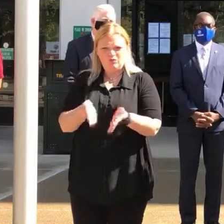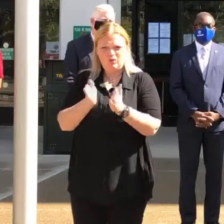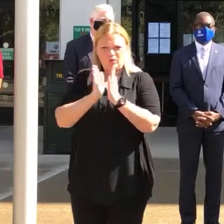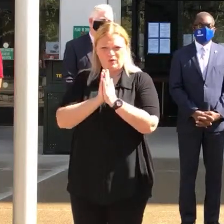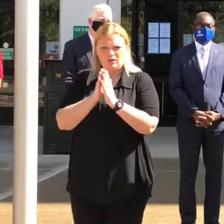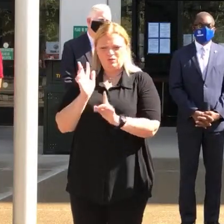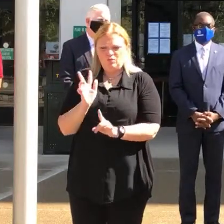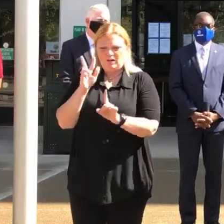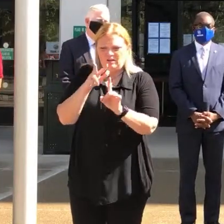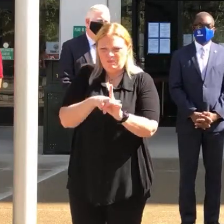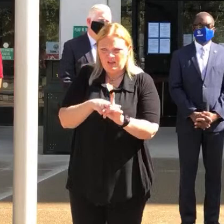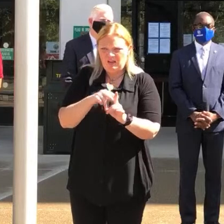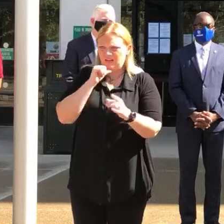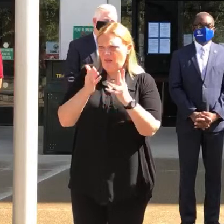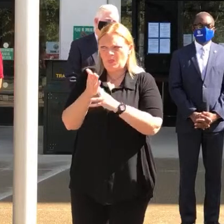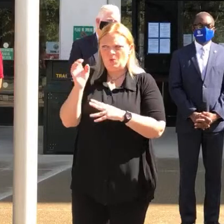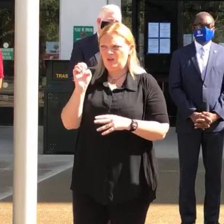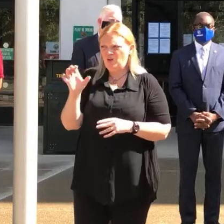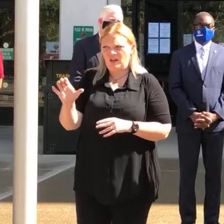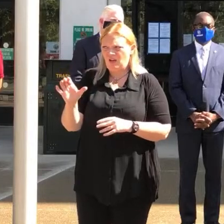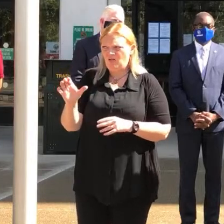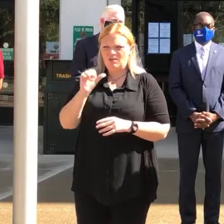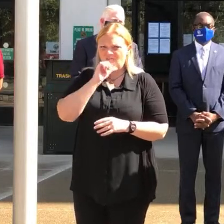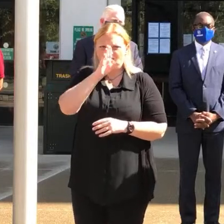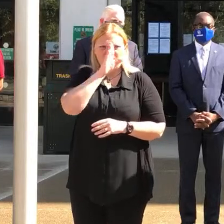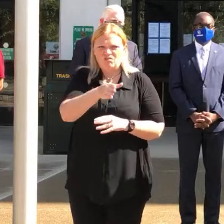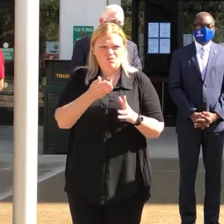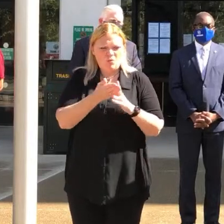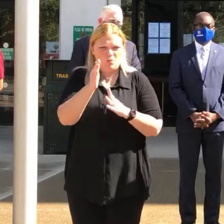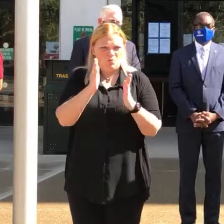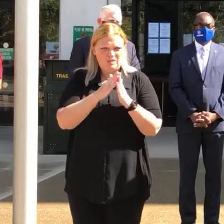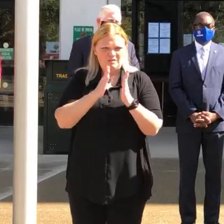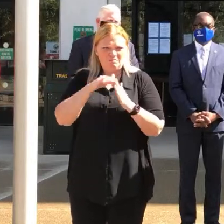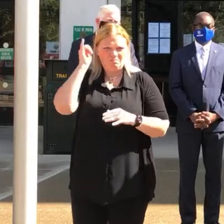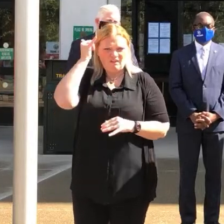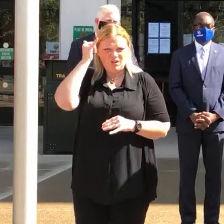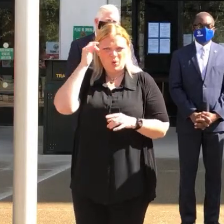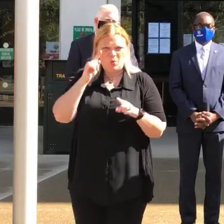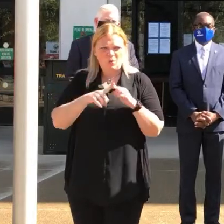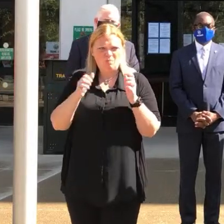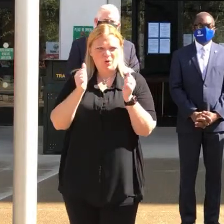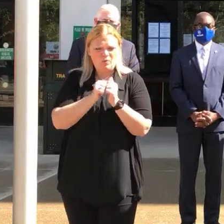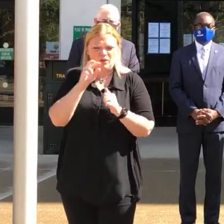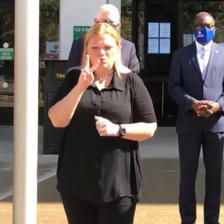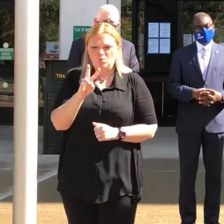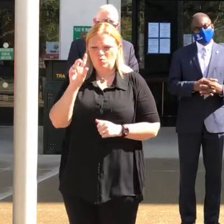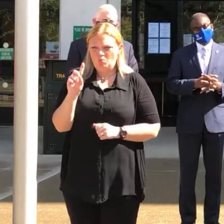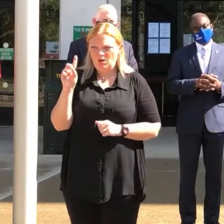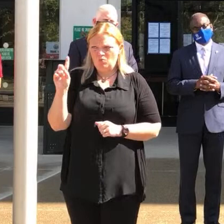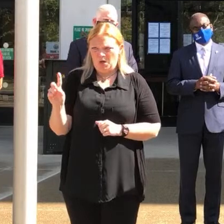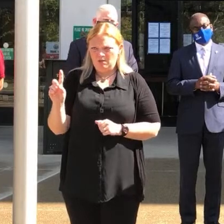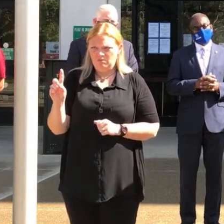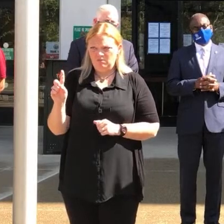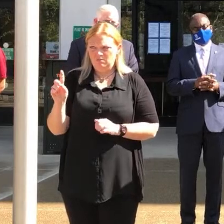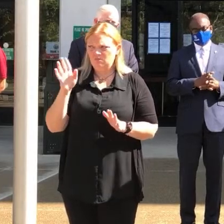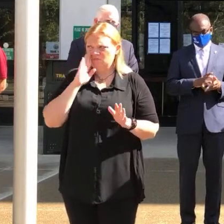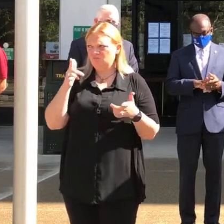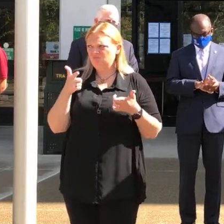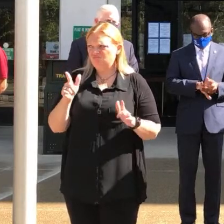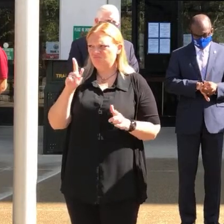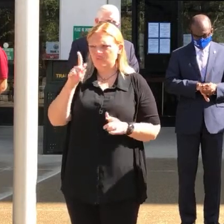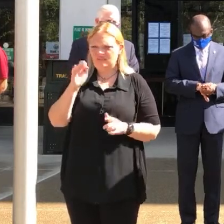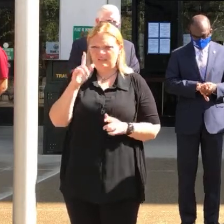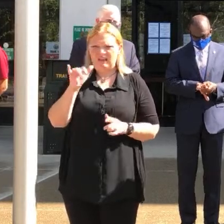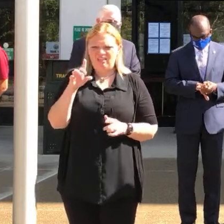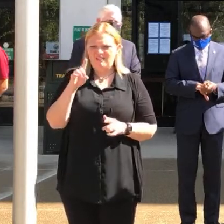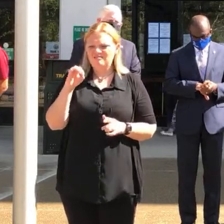to apply not through Erie County, not directly through the City of Buffalo, but with 211. We'll allow Kelly Dodd to talk